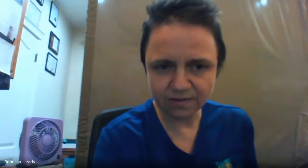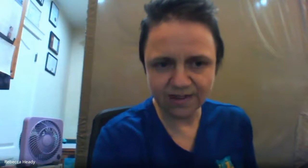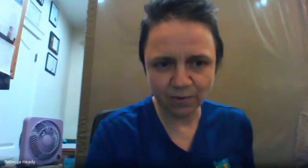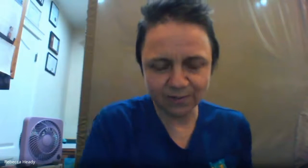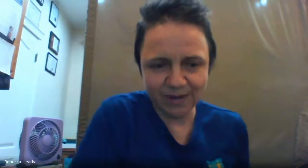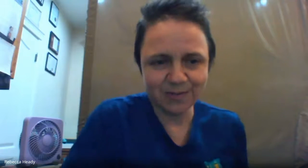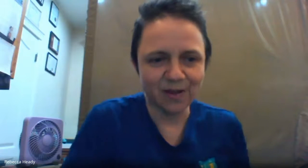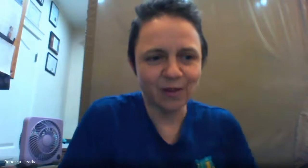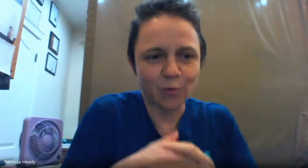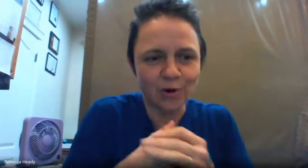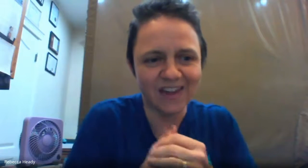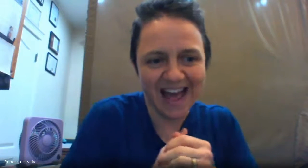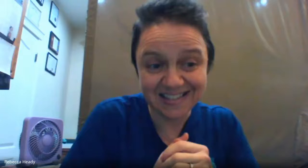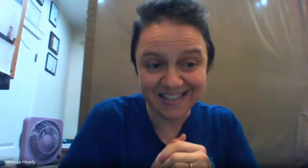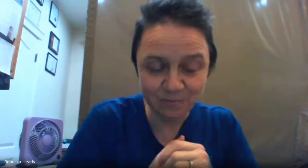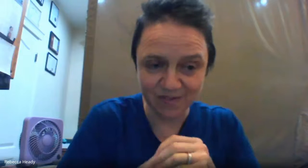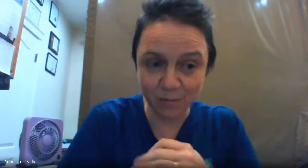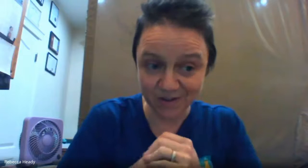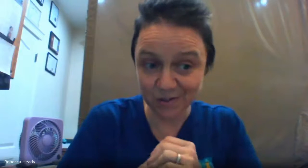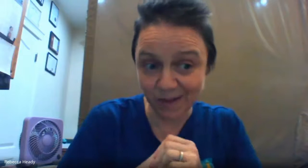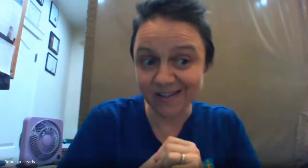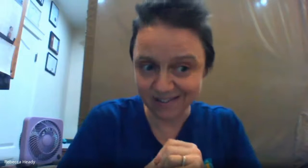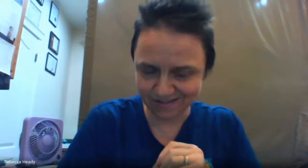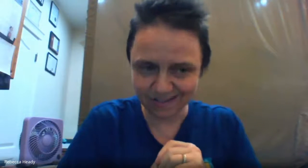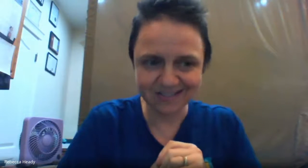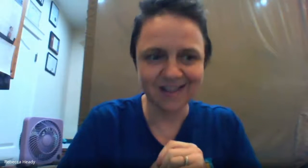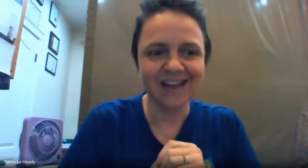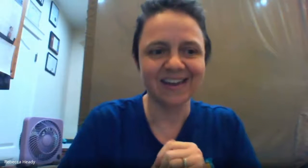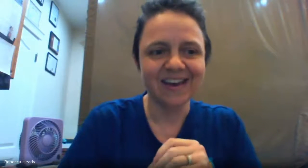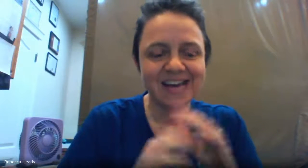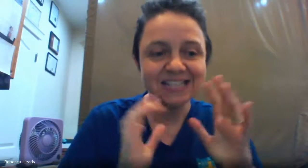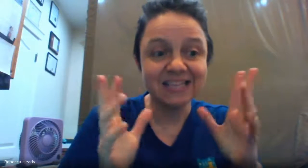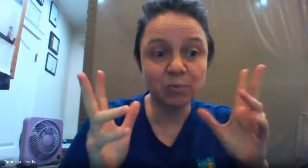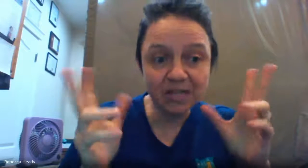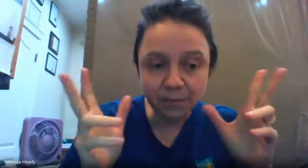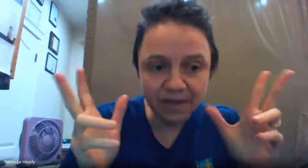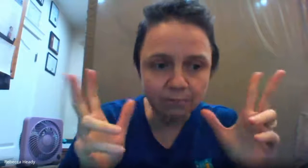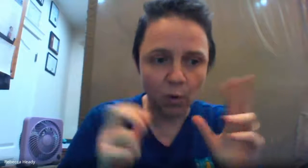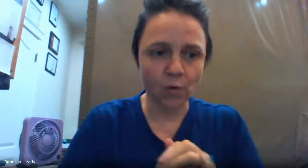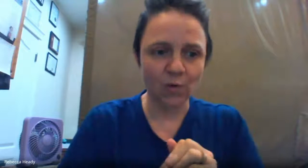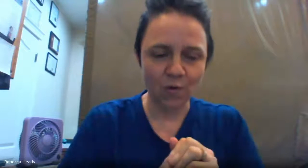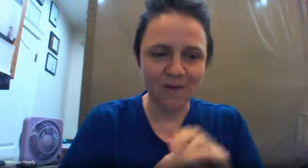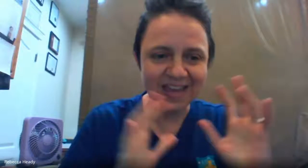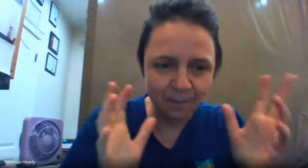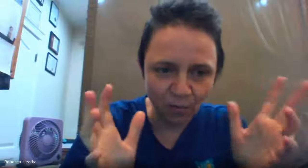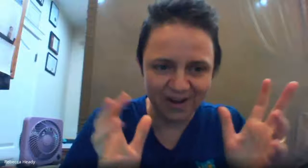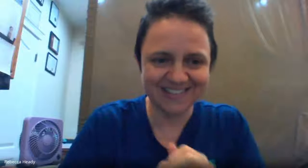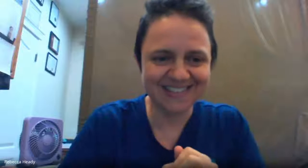They will sometimes spell a word that has a sign, but they want to spell it. It's like putting something in bold or making a point.